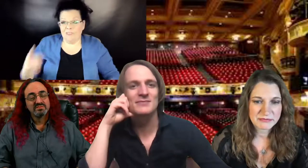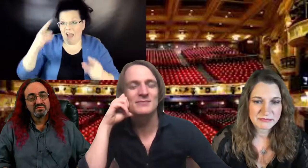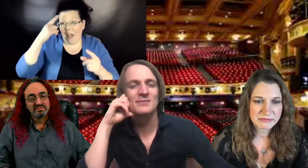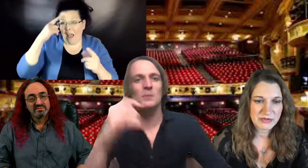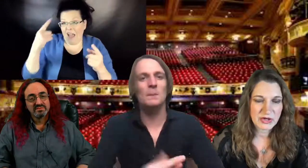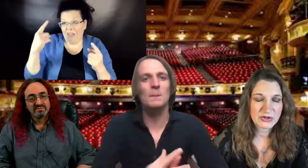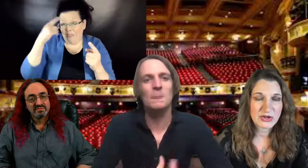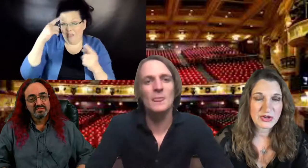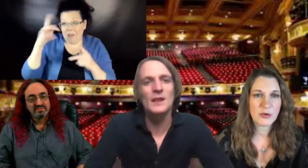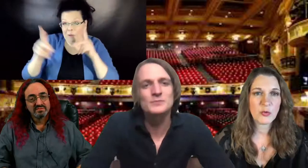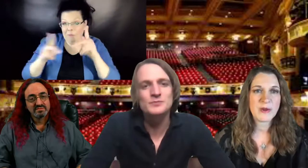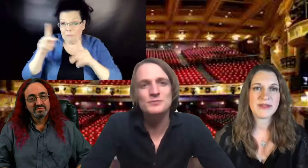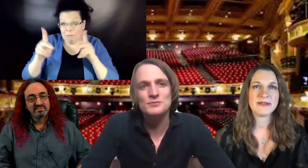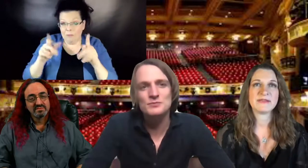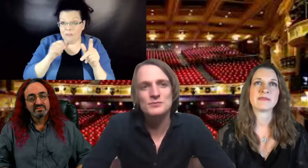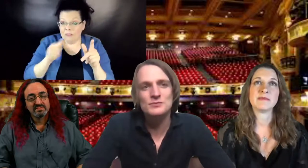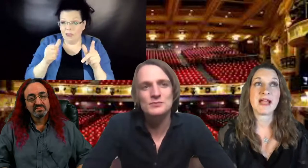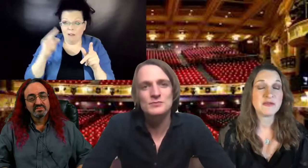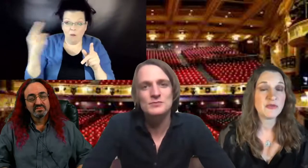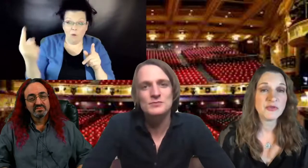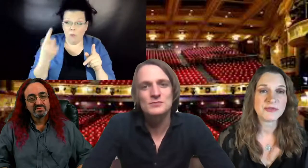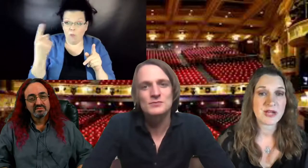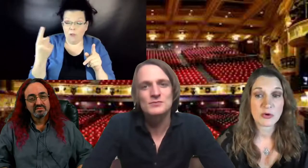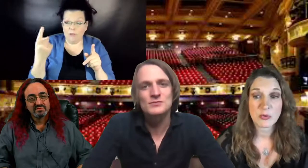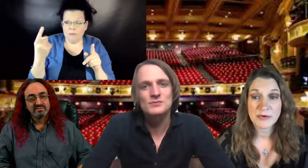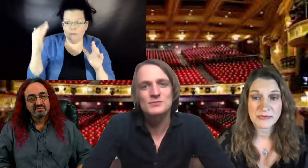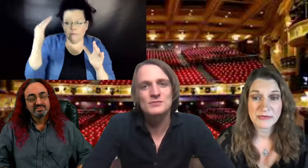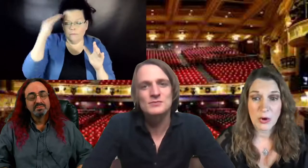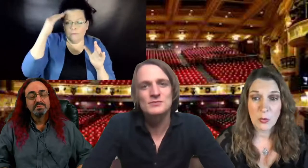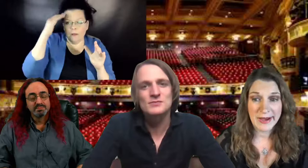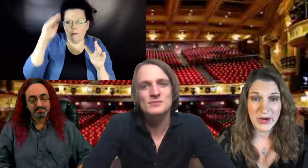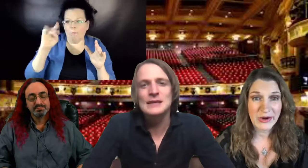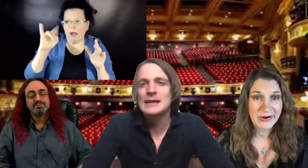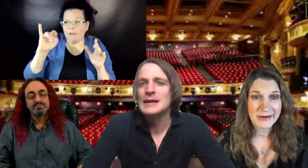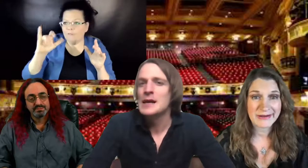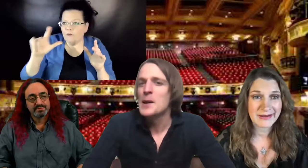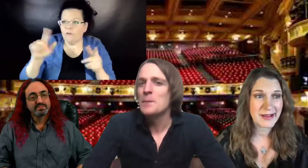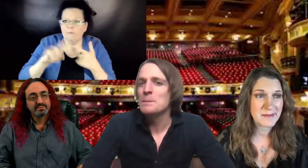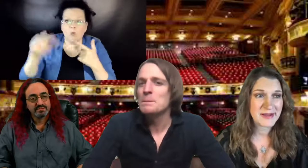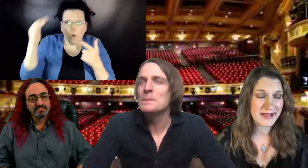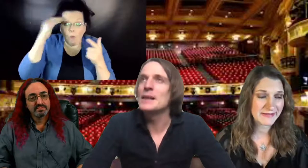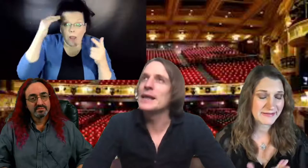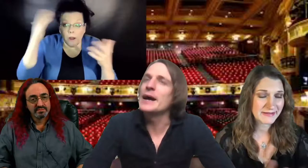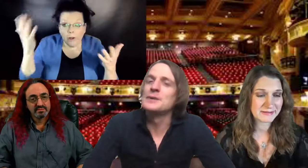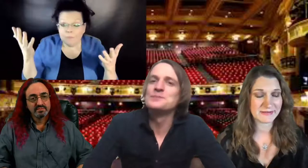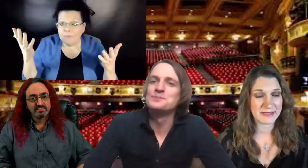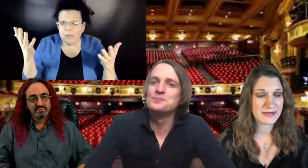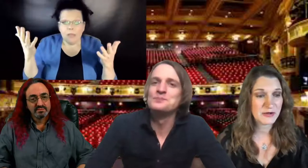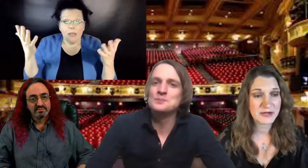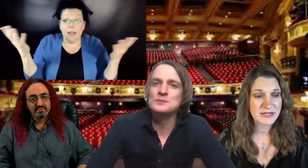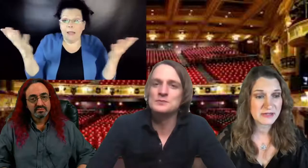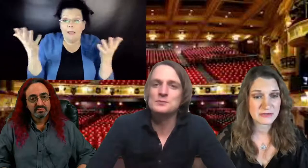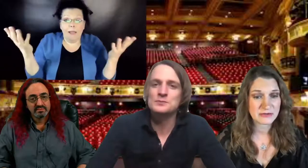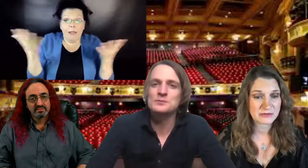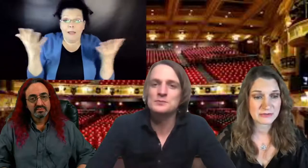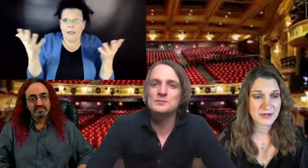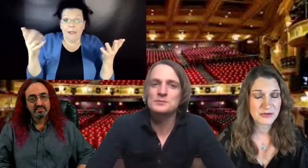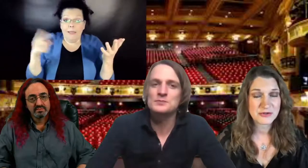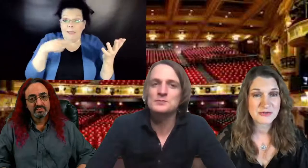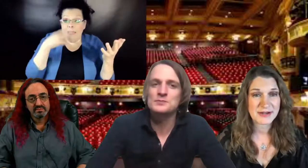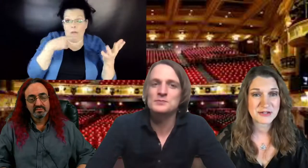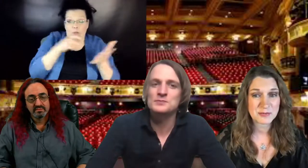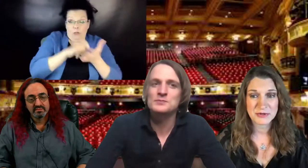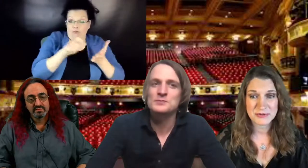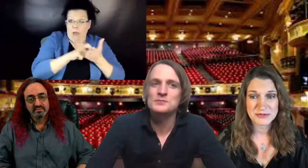people are not always mindful. They're not always aware. I mean, as a hearing